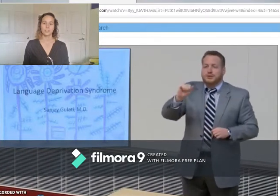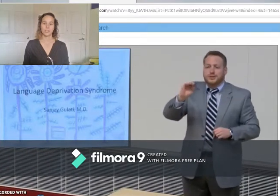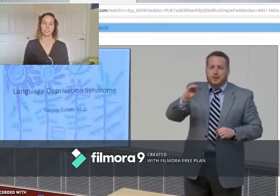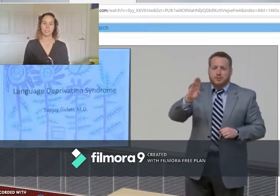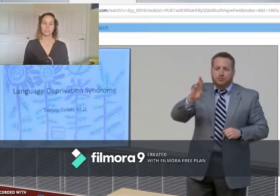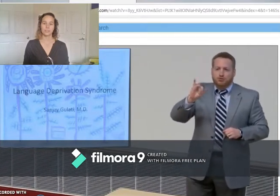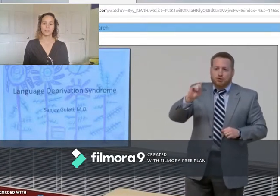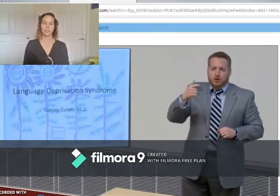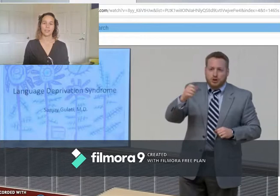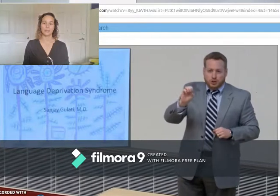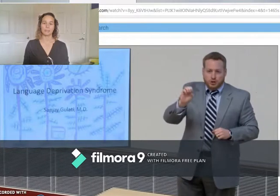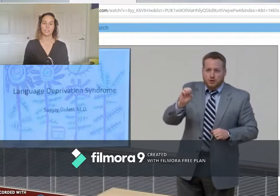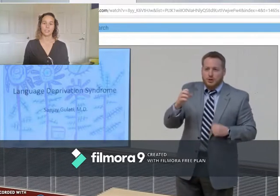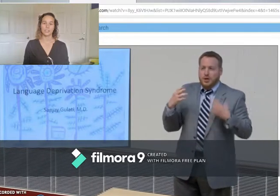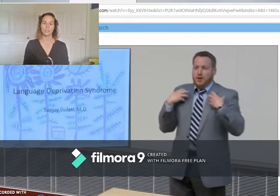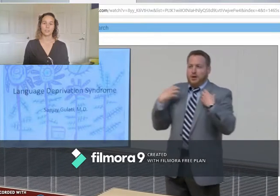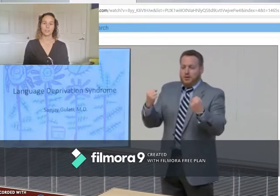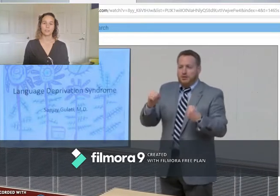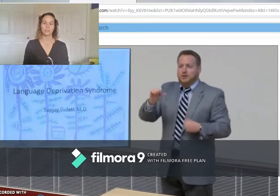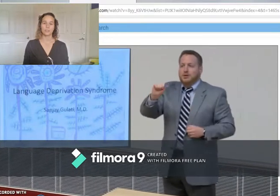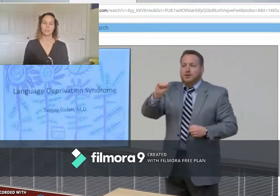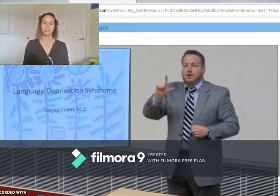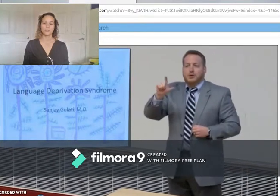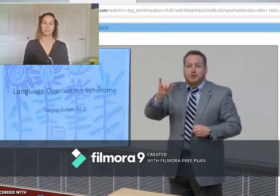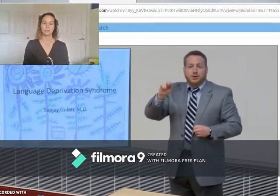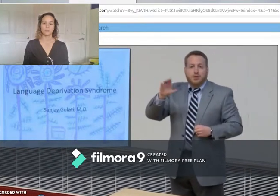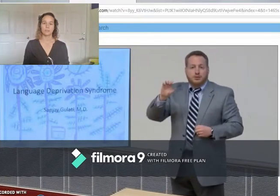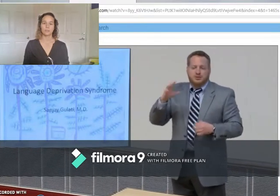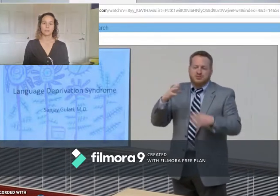Sanjay is a doctor at Cambridge.